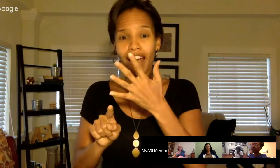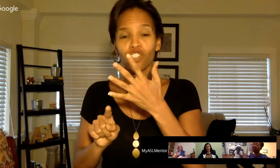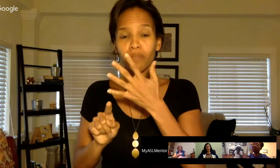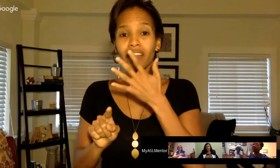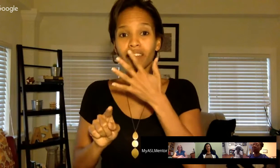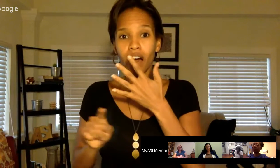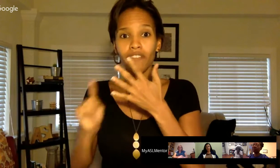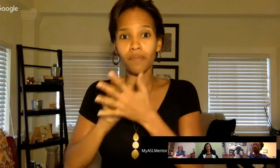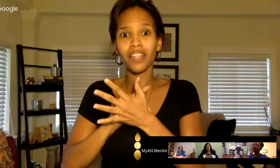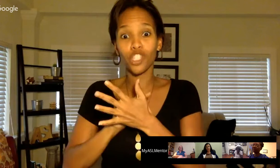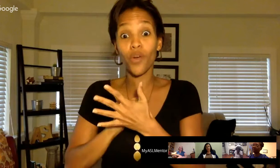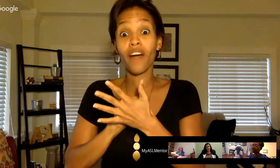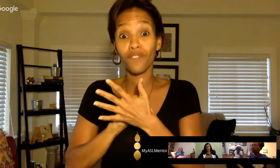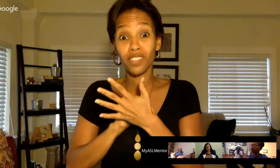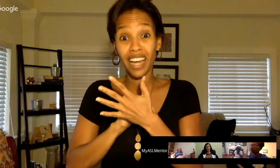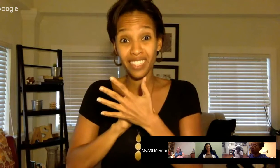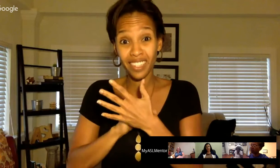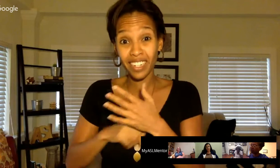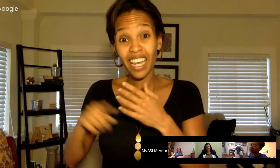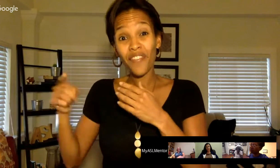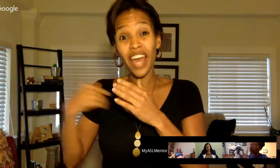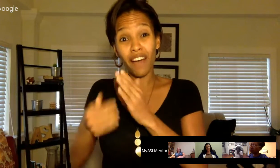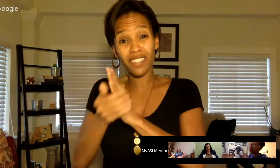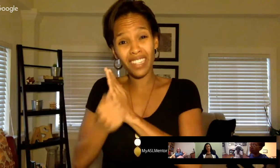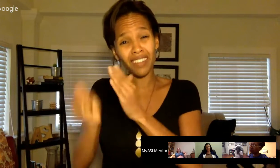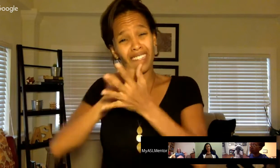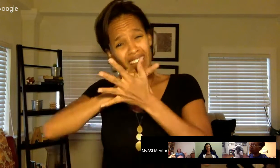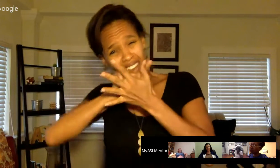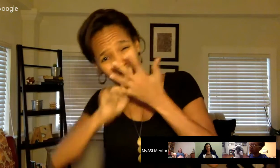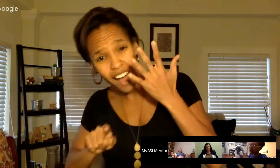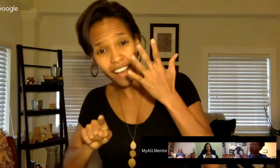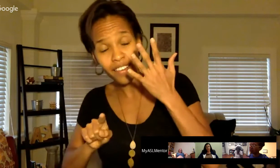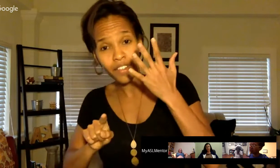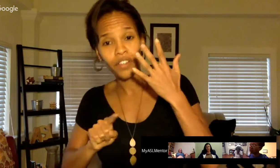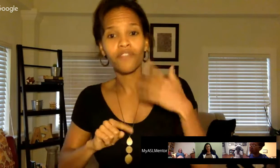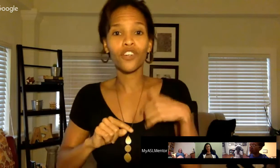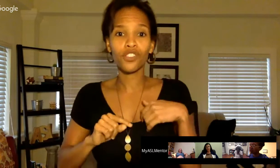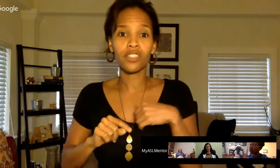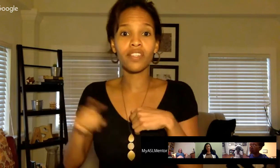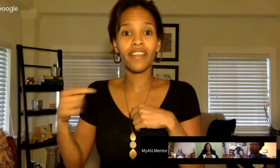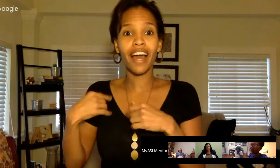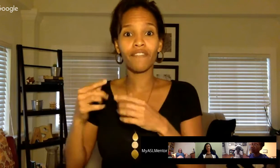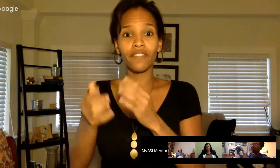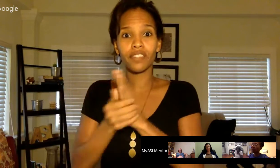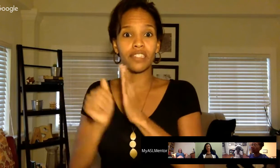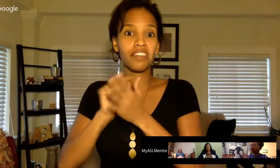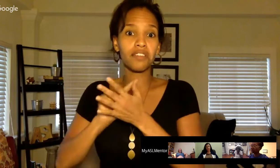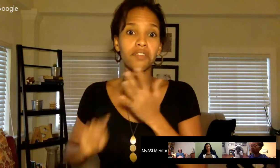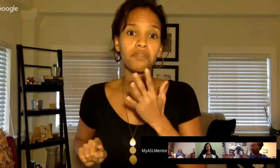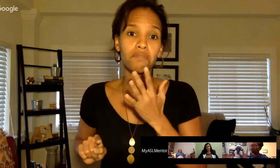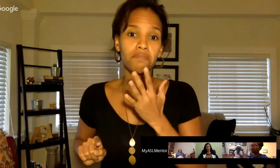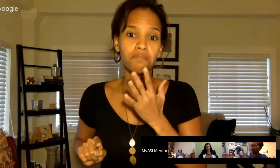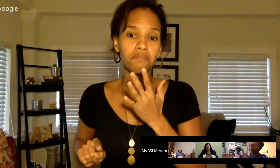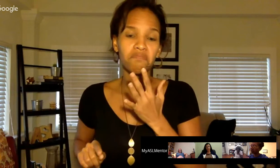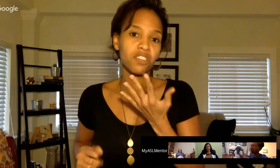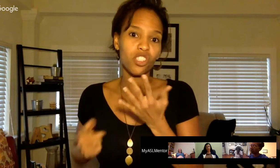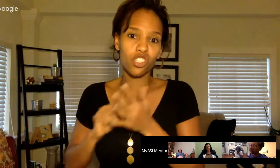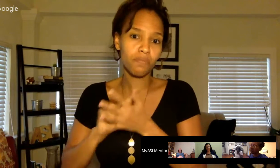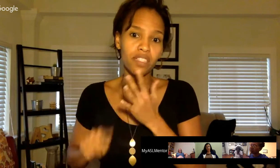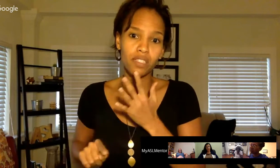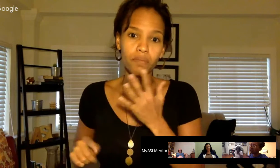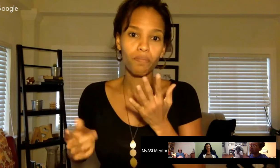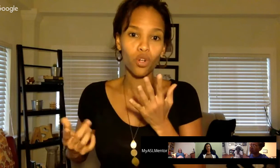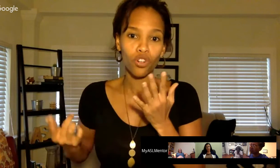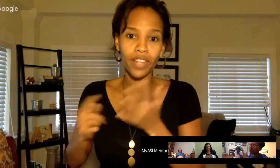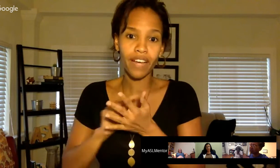not actually mean a lot of them unless you emphasize it. They have skills versus they have skills. This